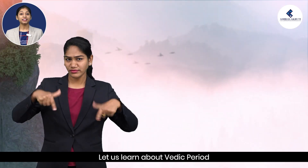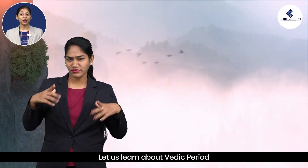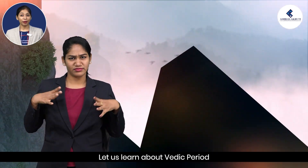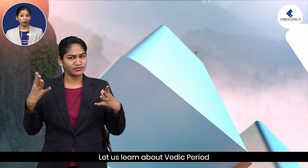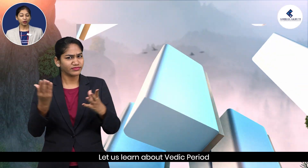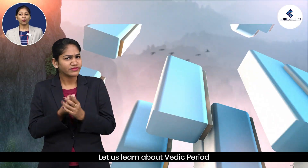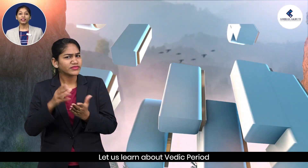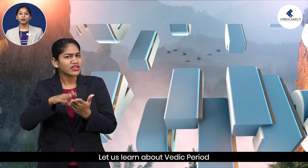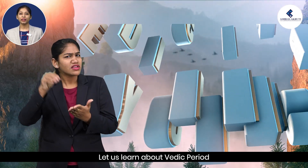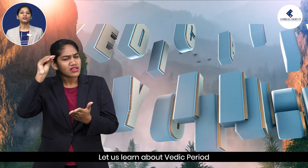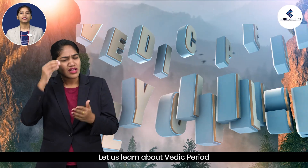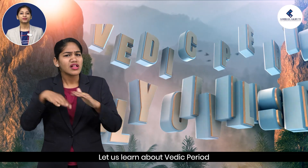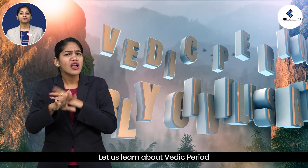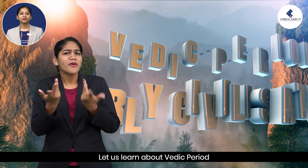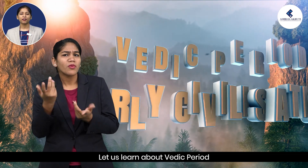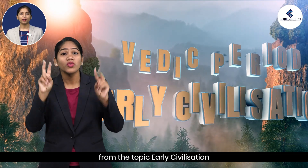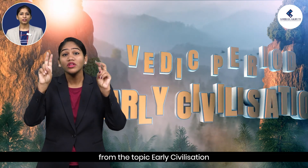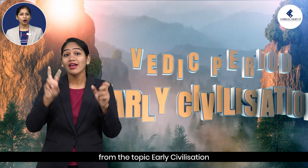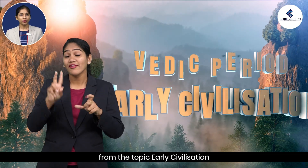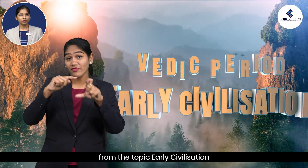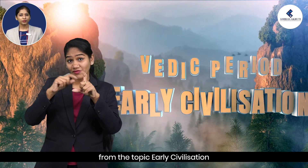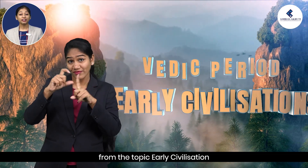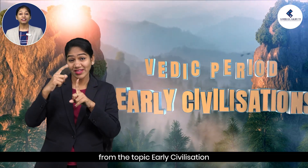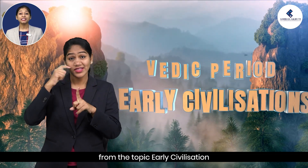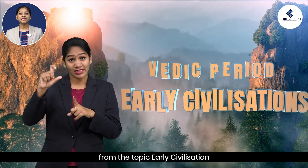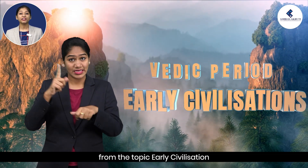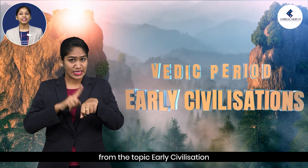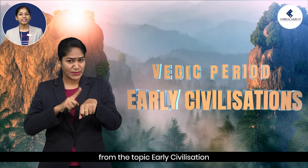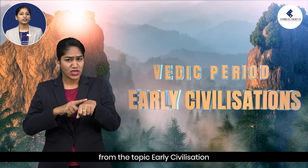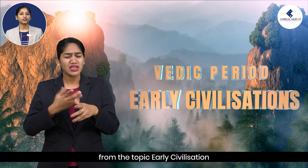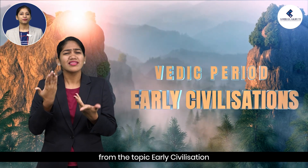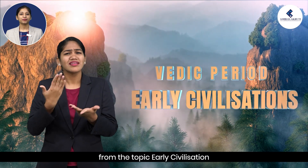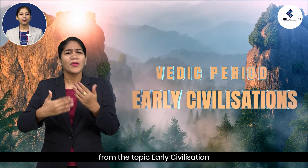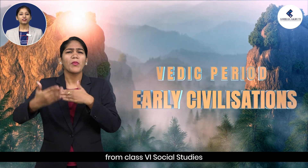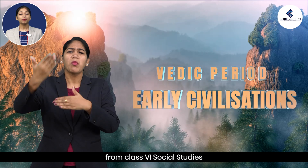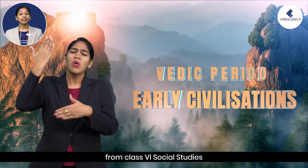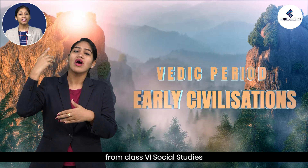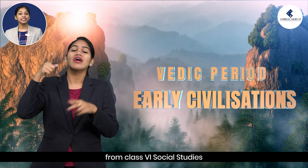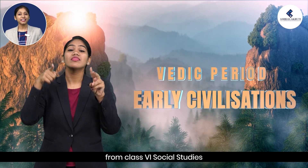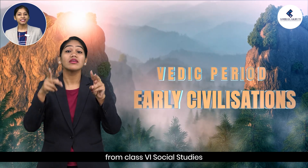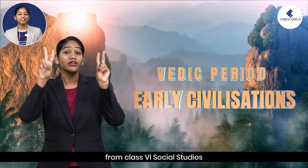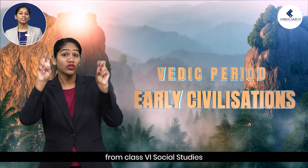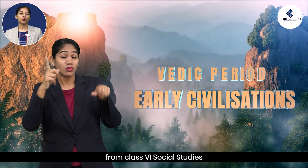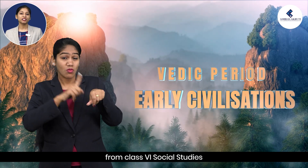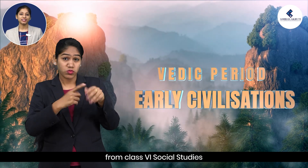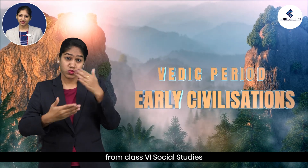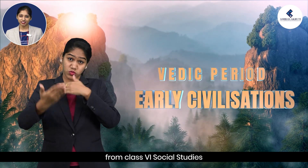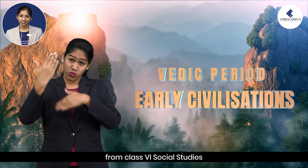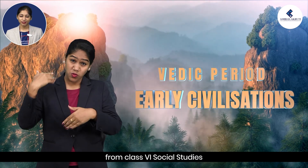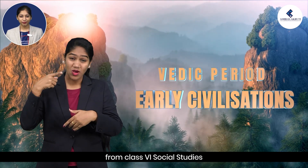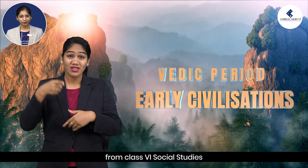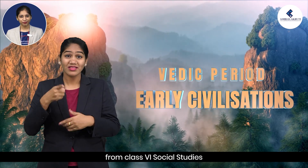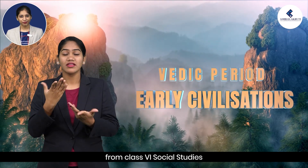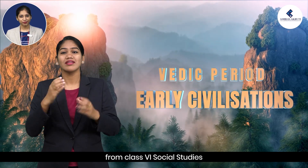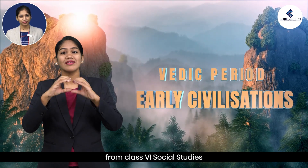Let us learn about Vedic period from the topic Early Civilization from class 6 Social